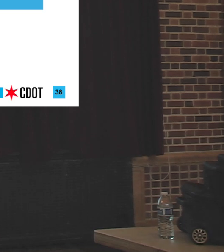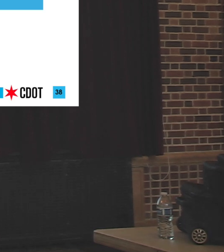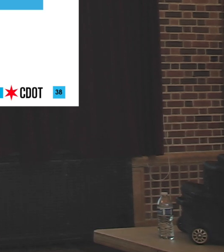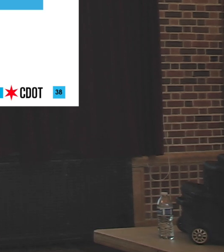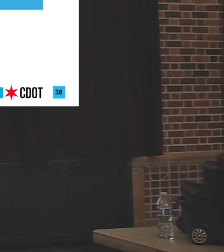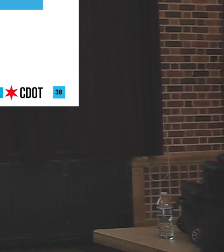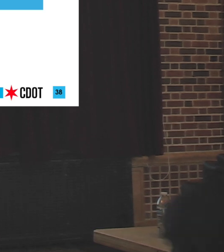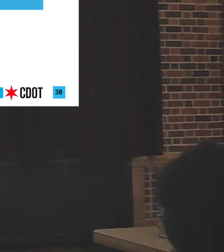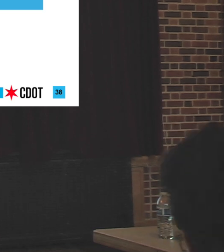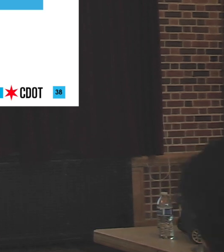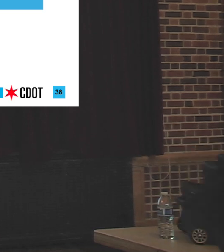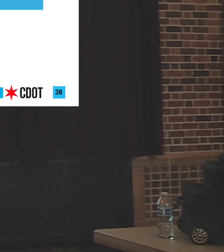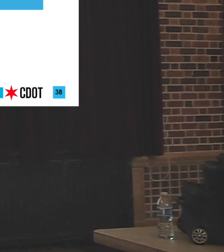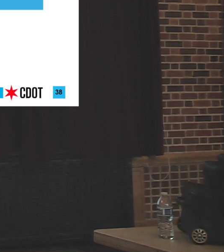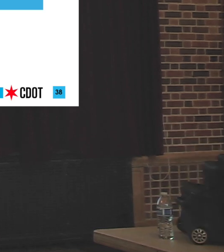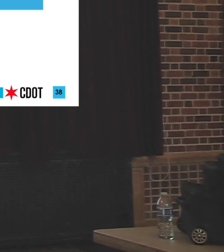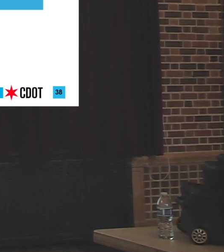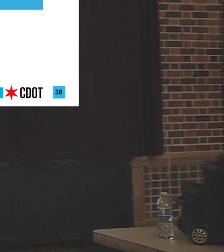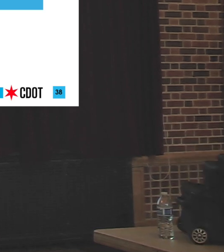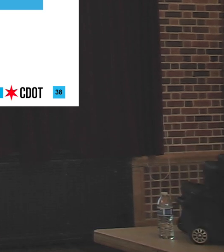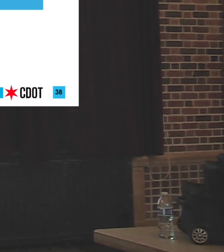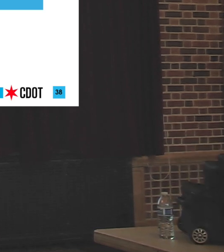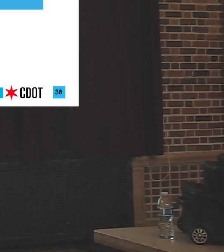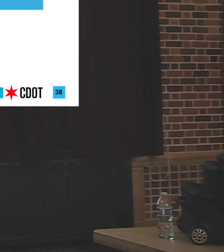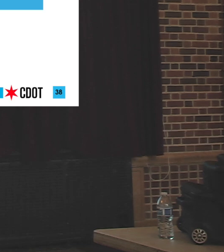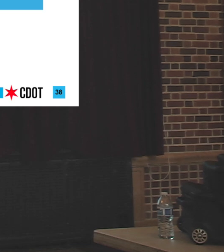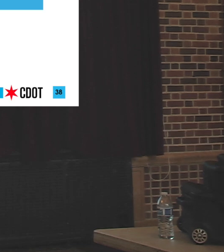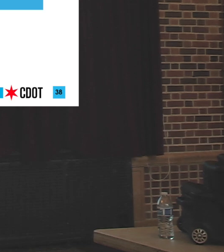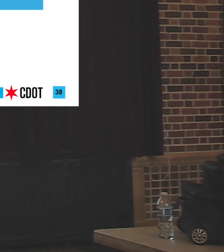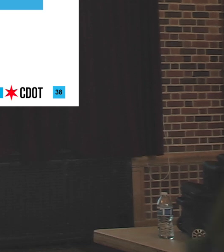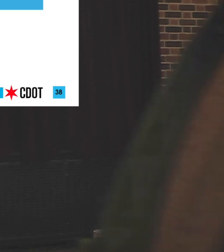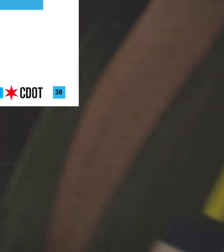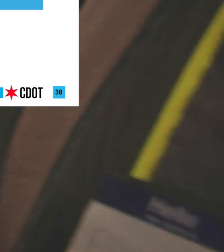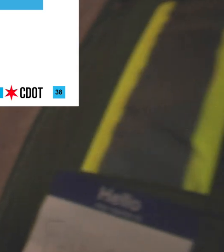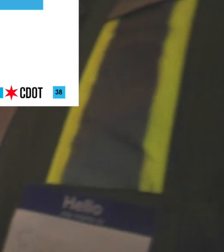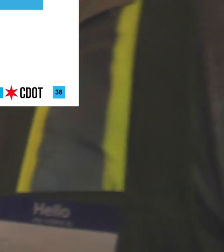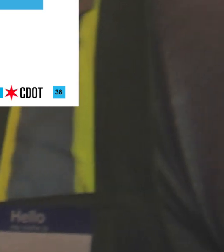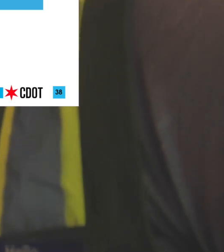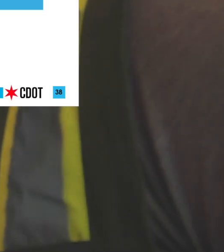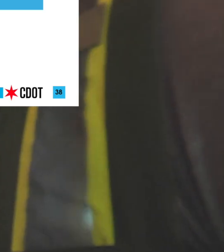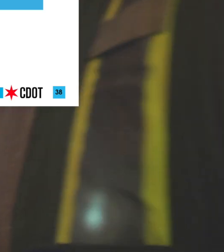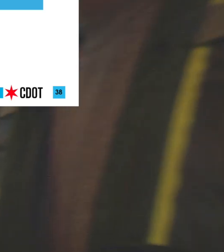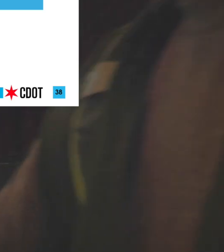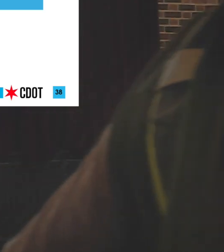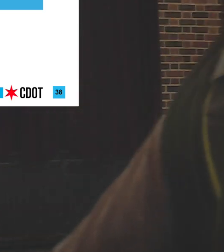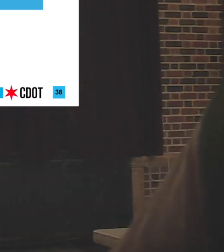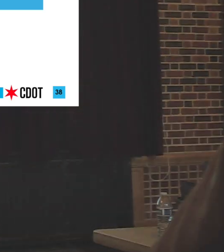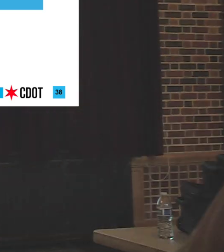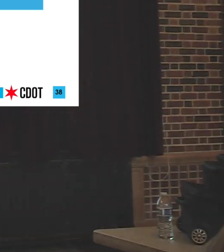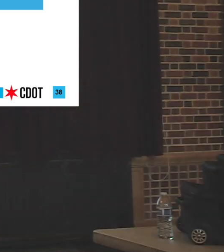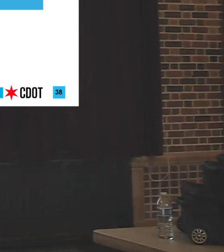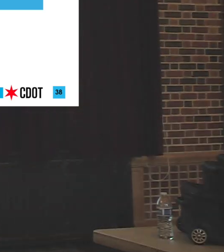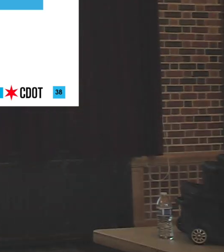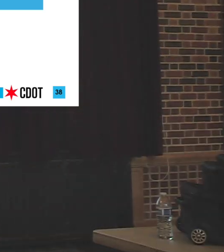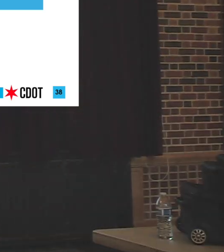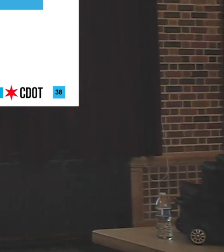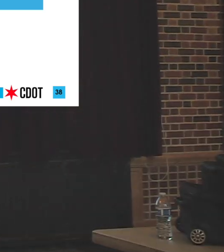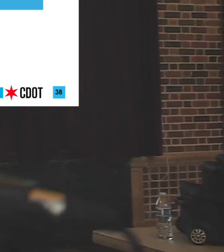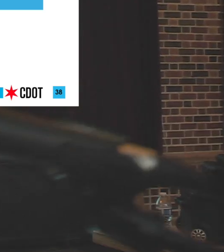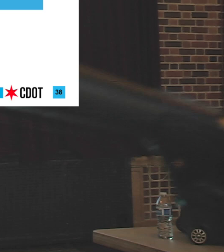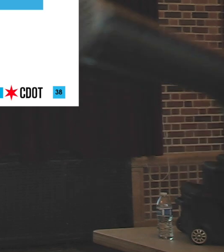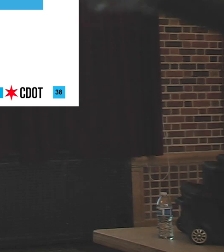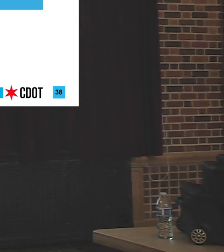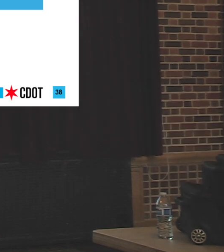the relationship between bus improvements and safety for pedestrians and bikers. So they're sort